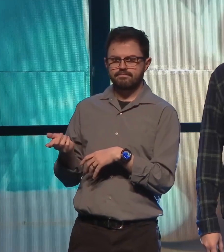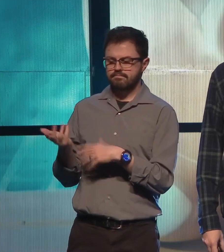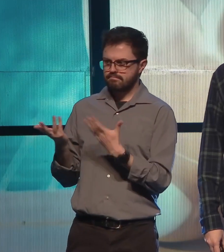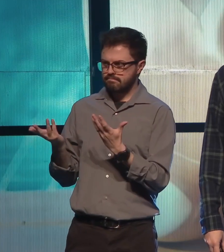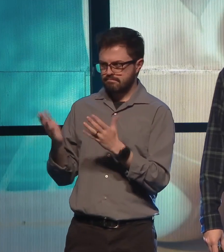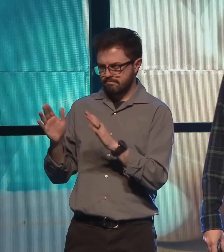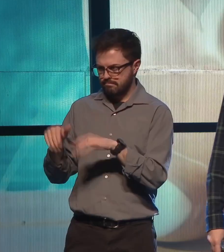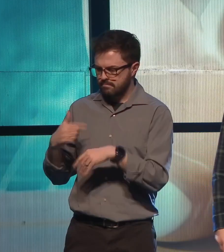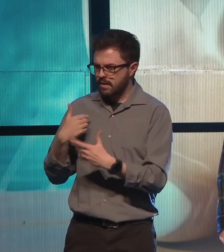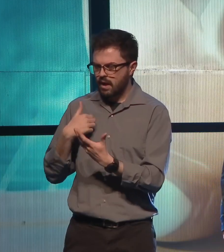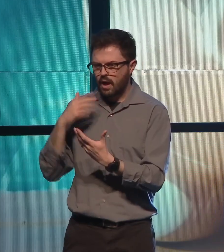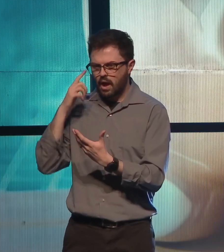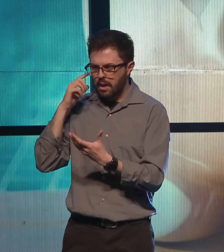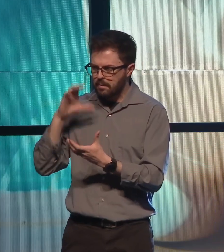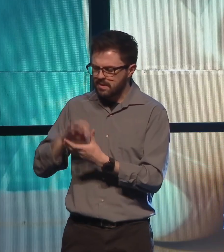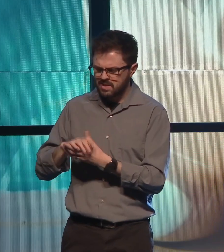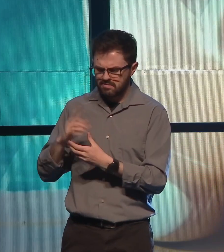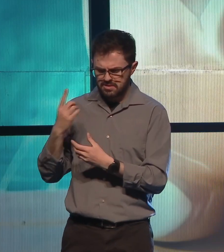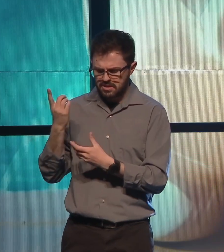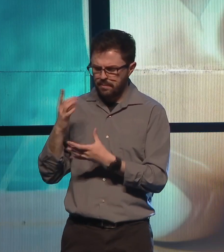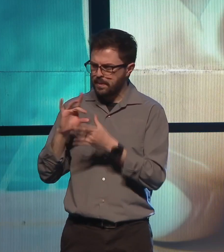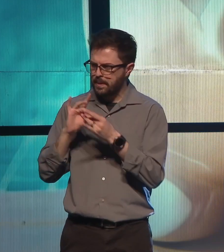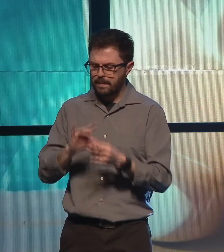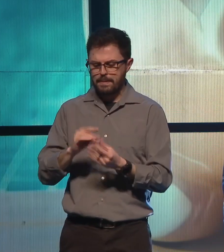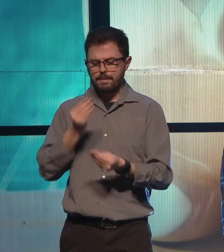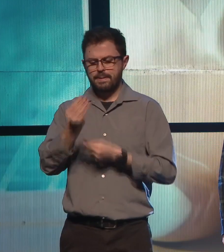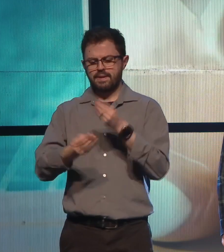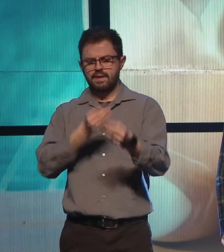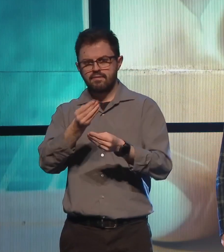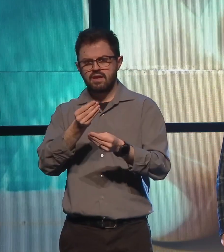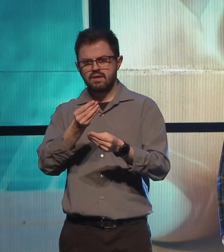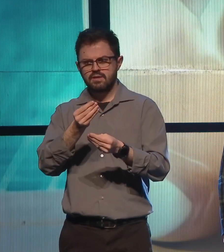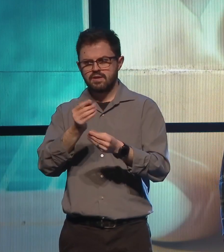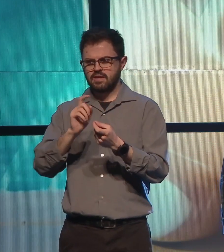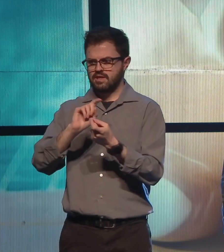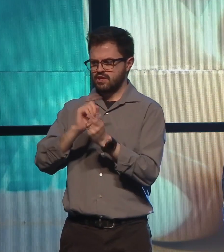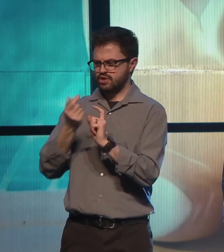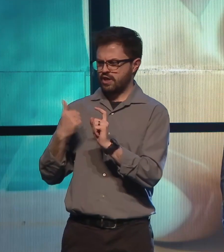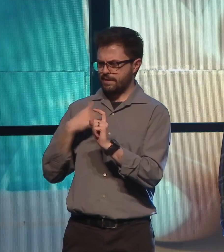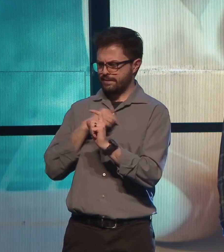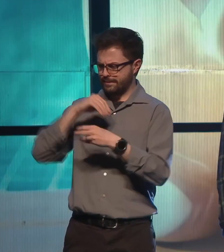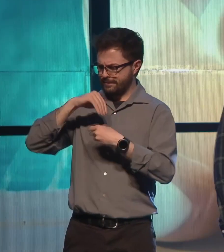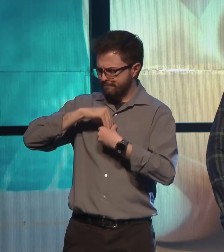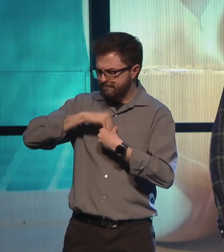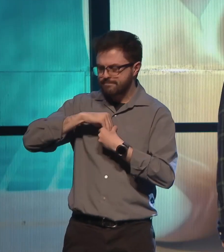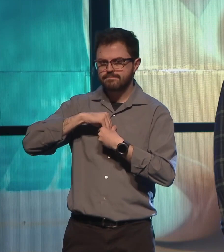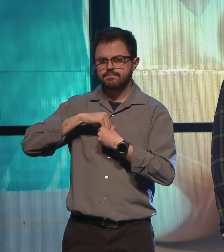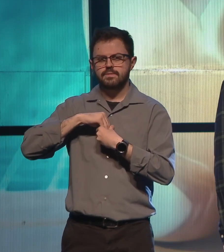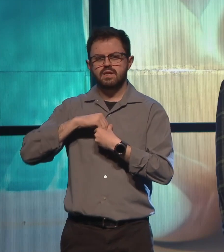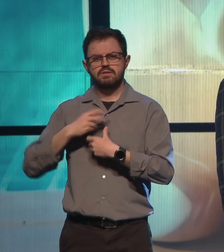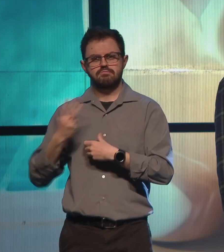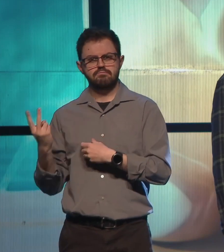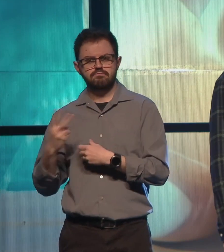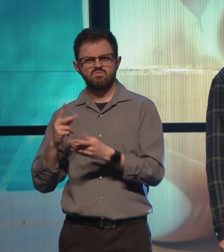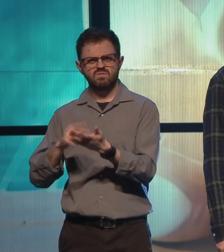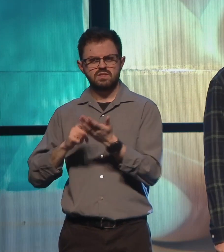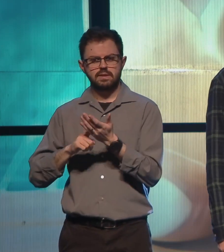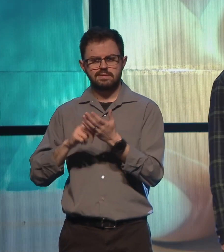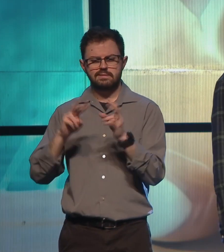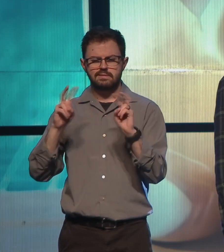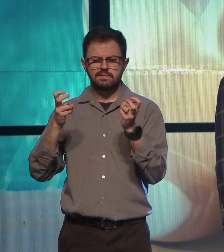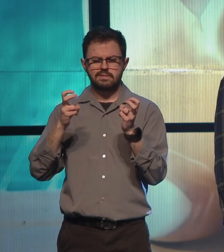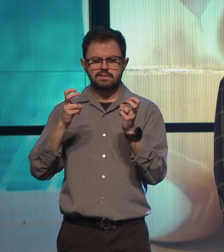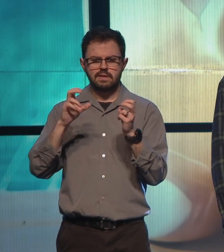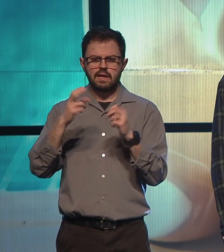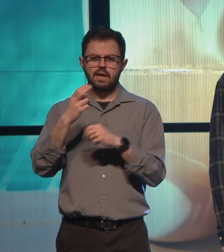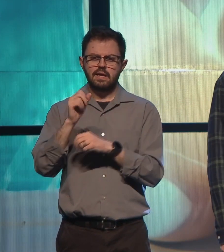believe that there's something about giving that changes who we are. And we talked about character, right? That here's